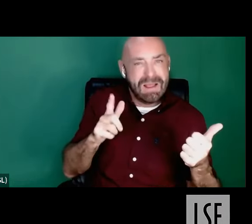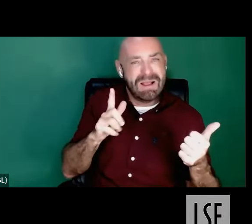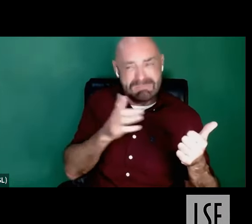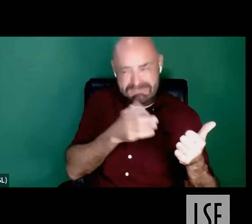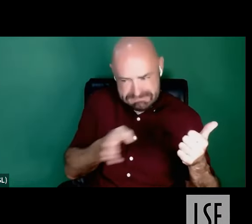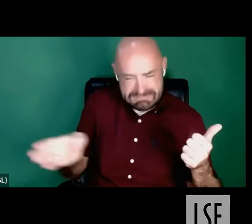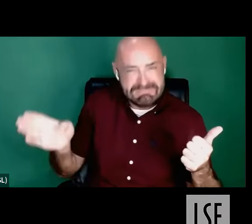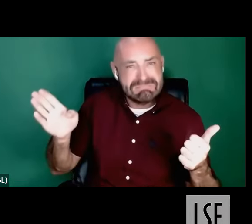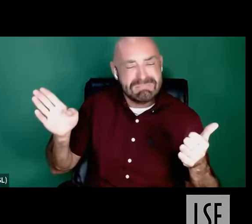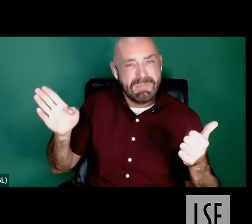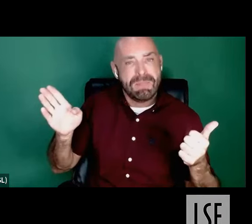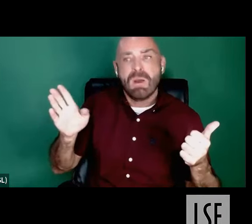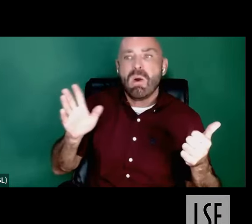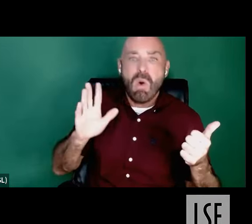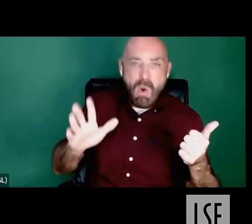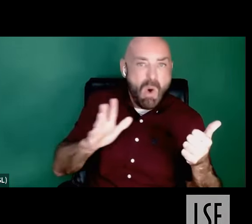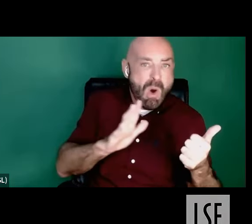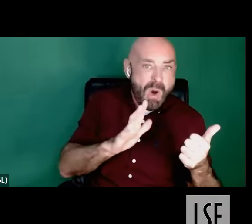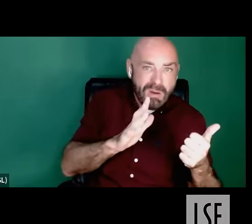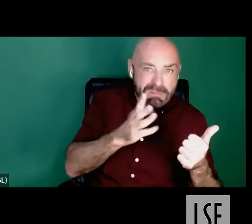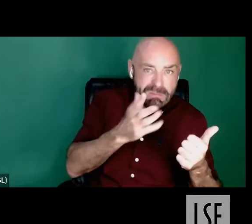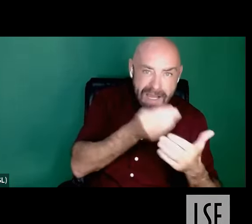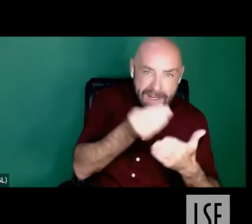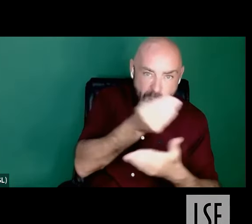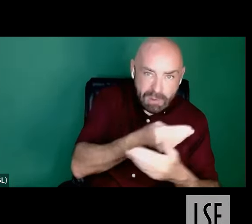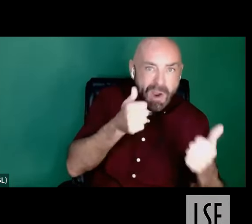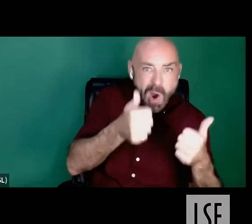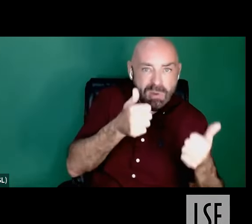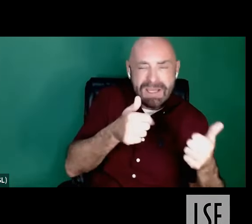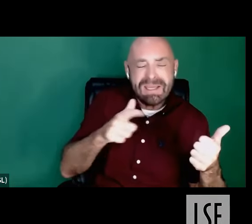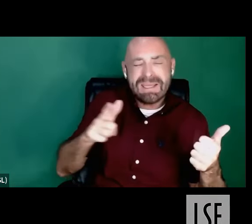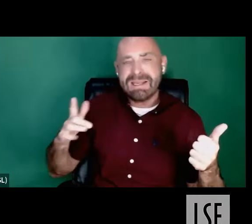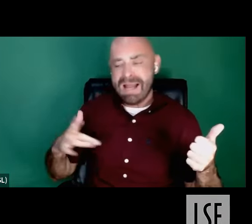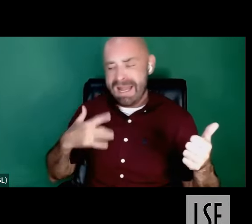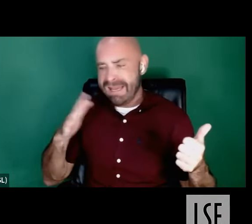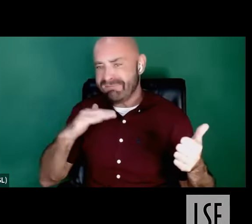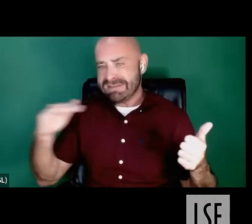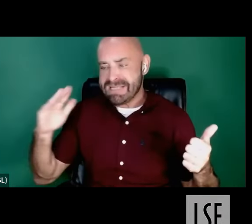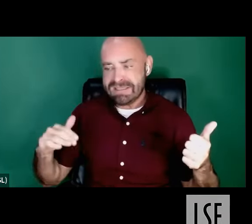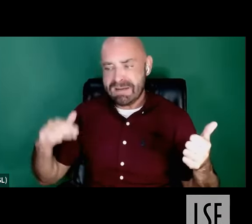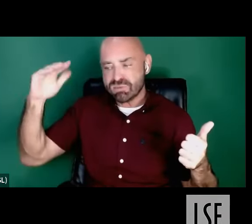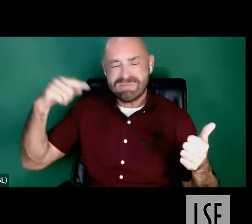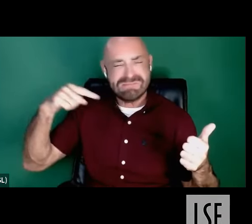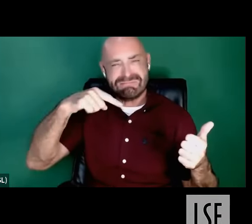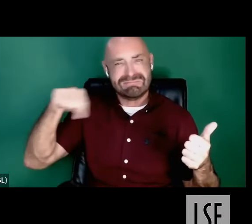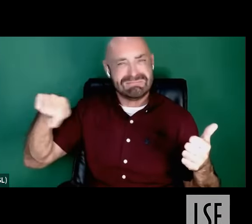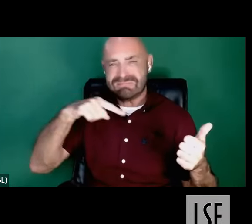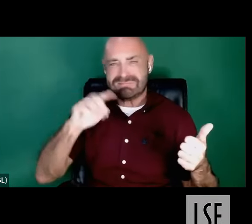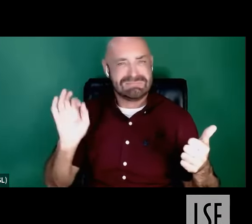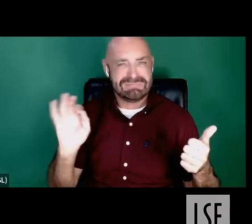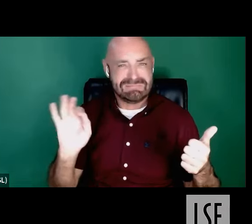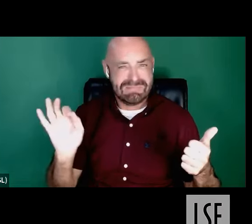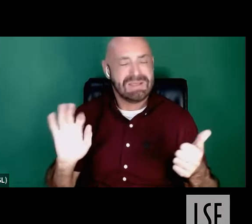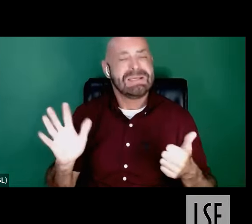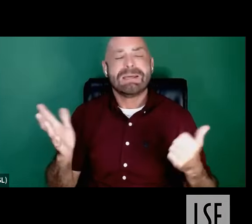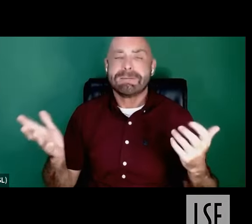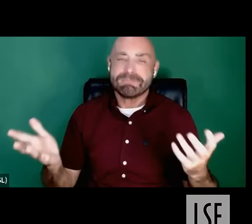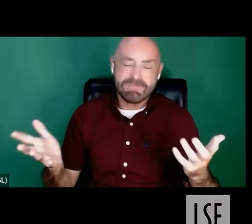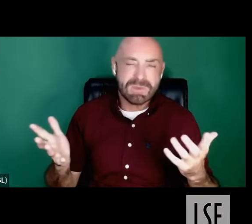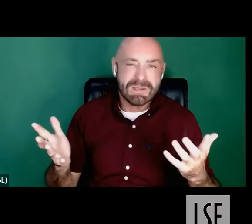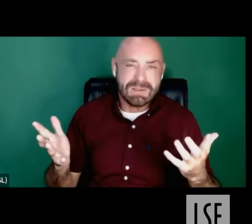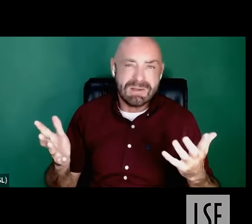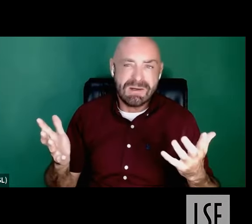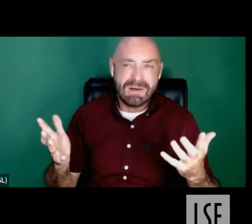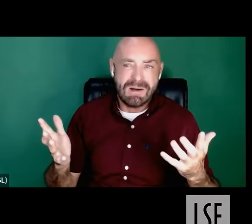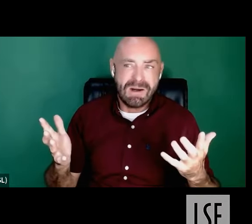where it was doing okay, we didn't see improvements in living standards. And so for me, it's kind of, any of this has been